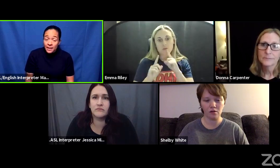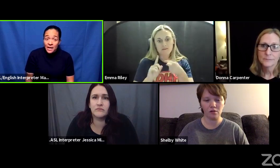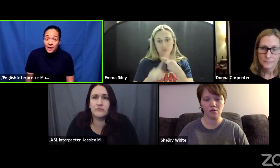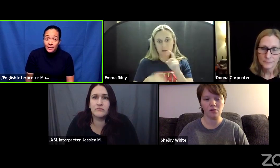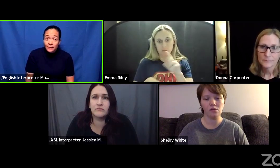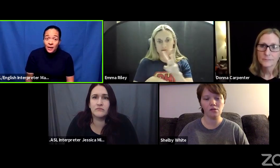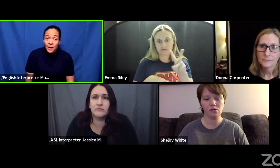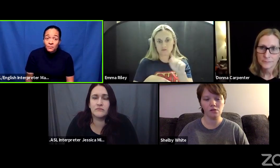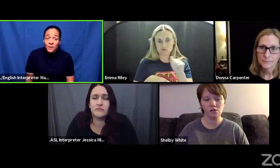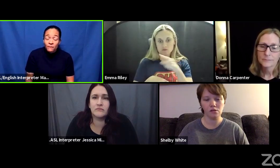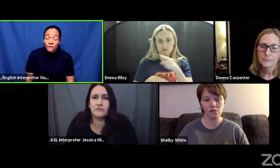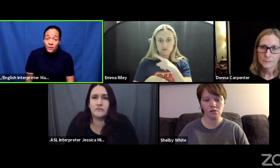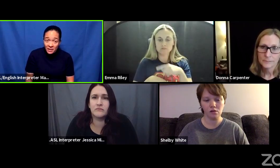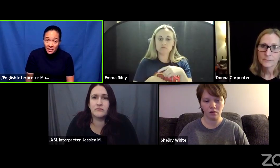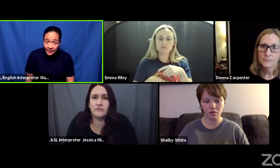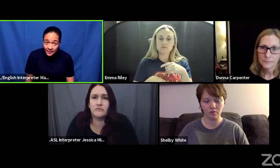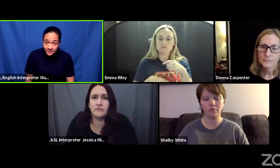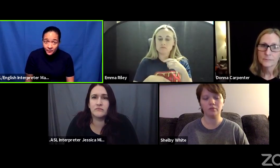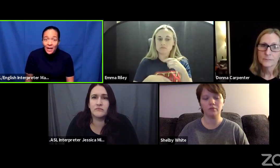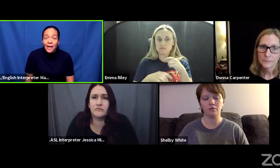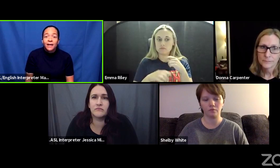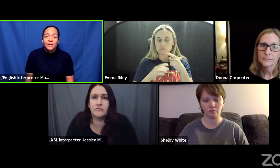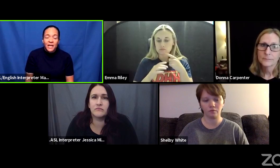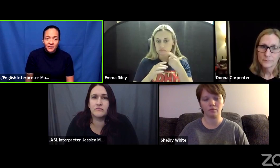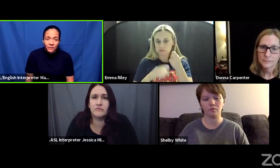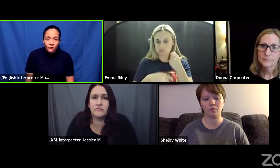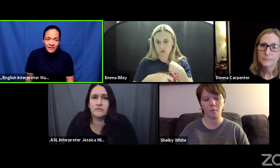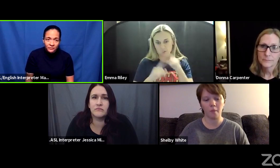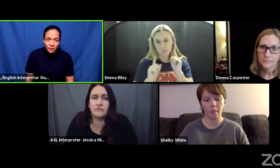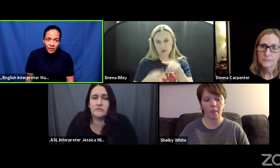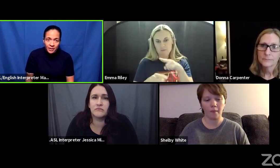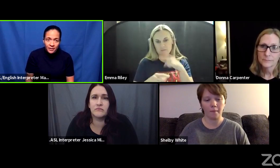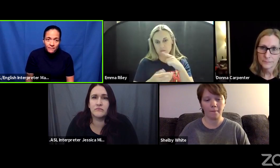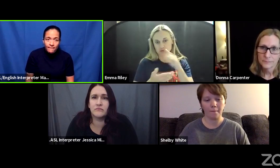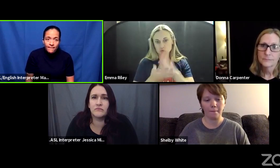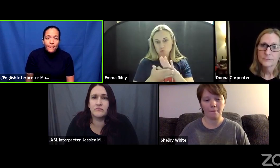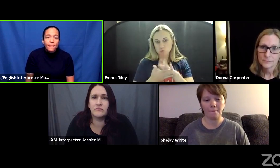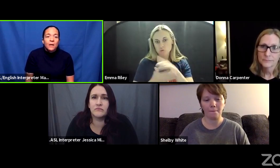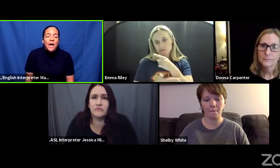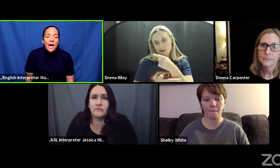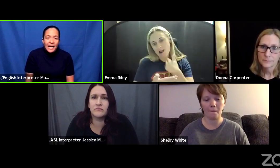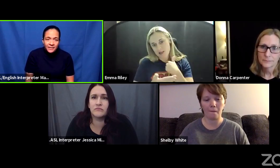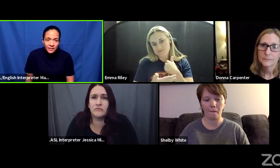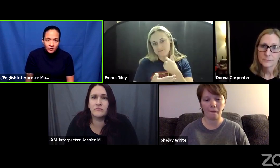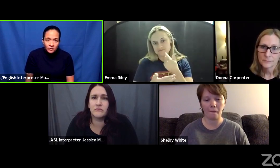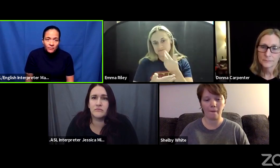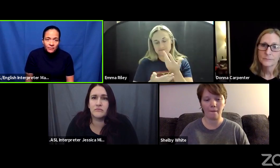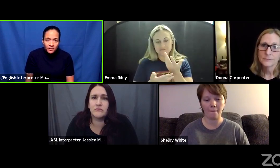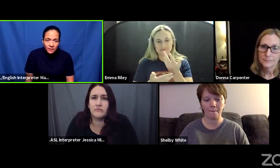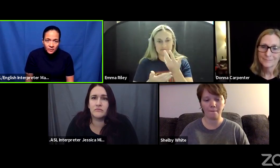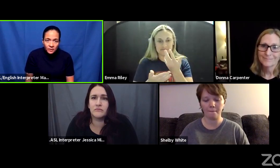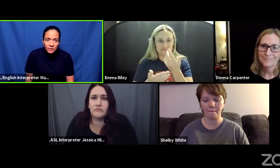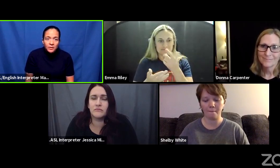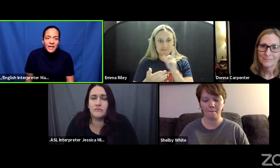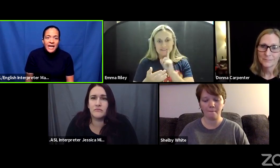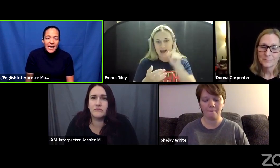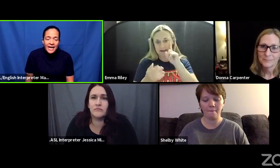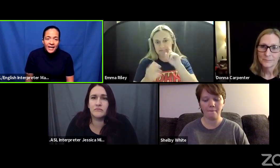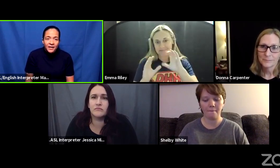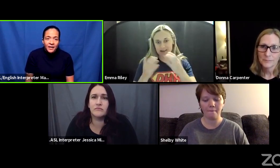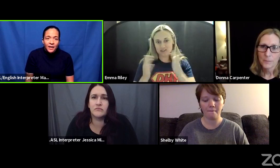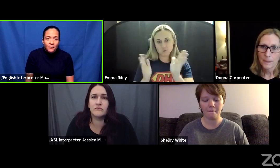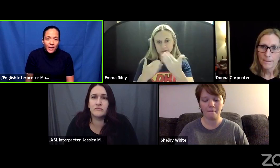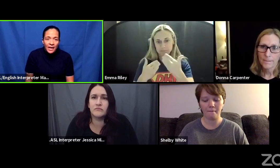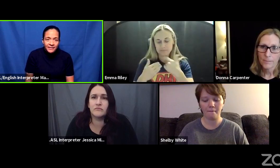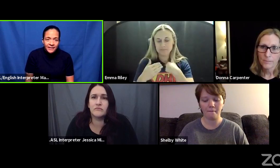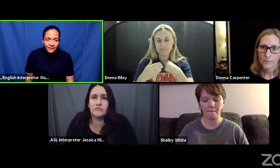So I am not from Kentucky. I am a native of West Virginia. I did go to public school. They